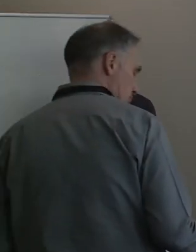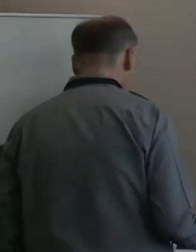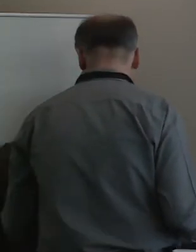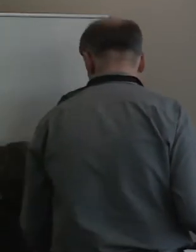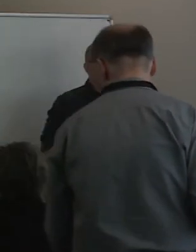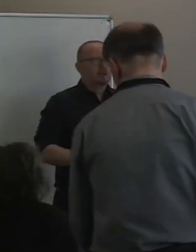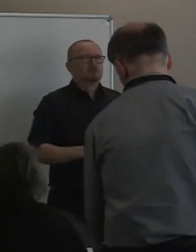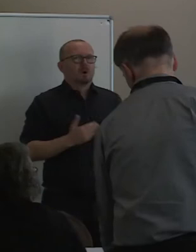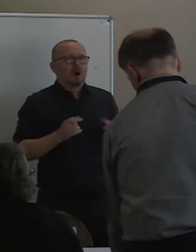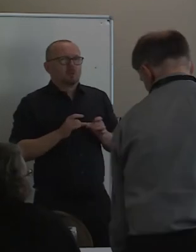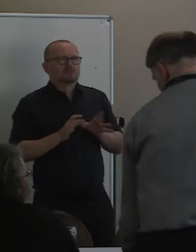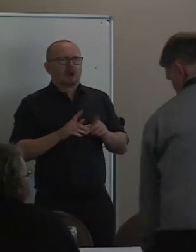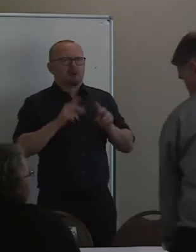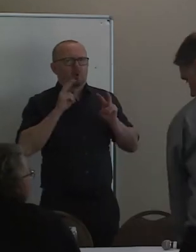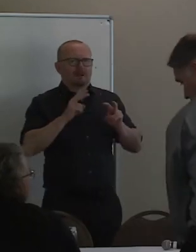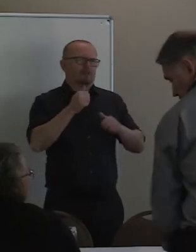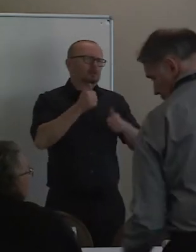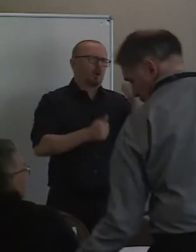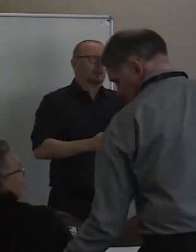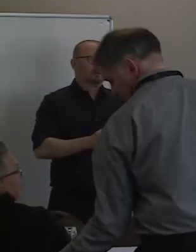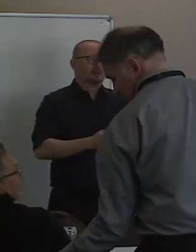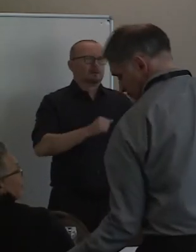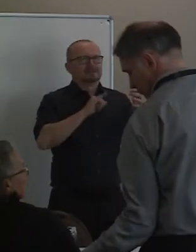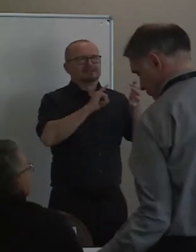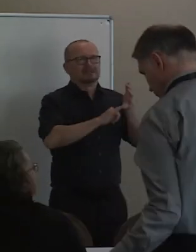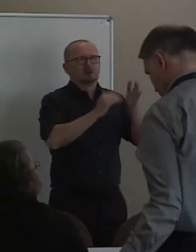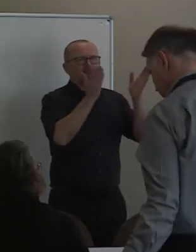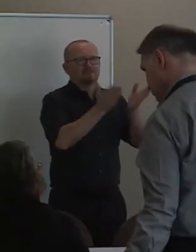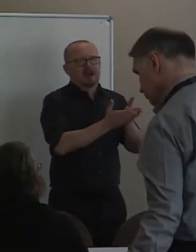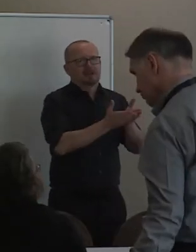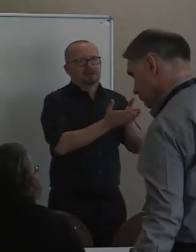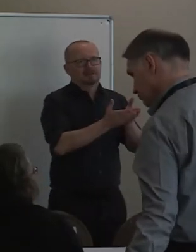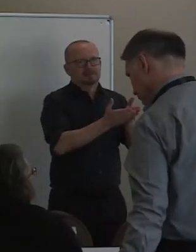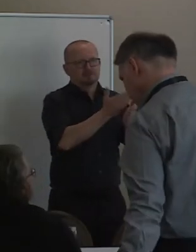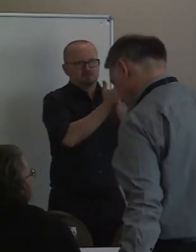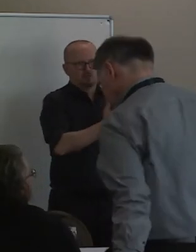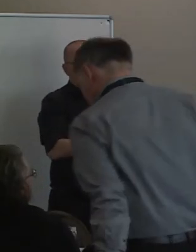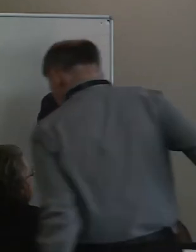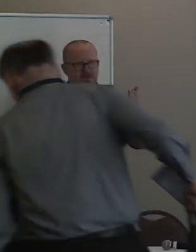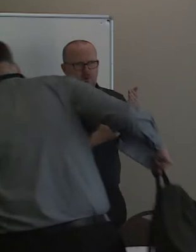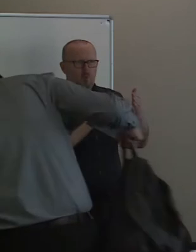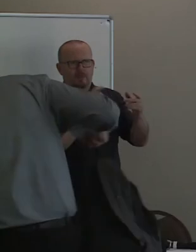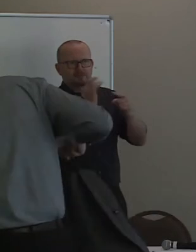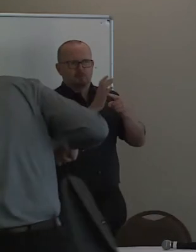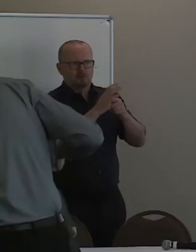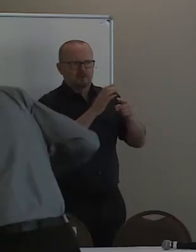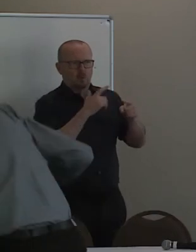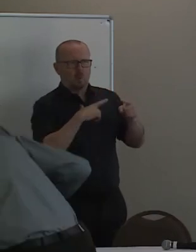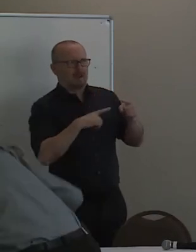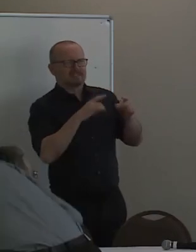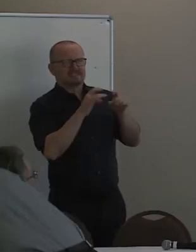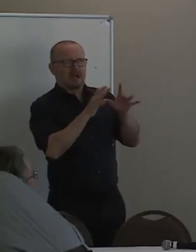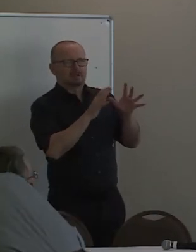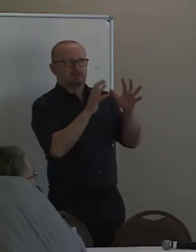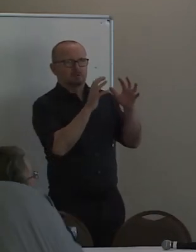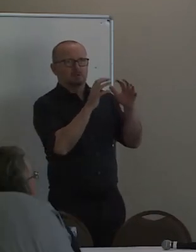Silicon Valley story of technology and why that matters and how that's really starting to fall apart. And then I'm kind of going to be finishing